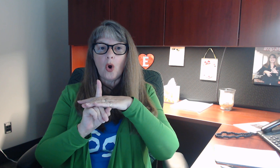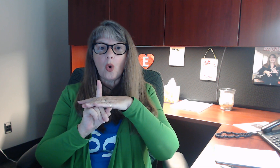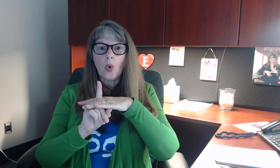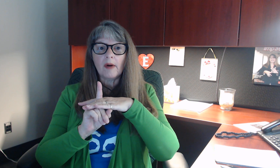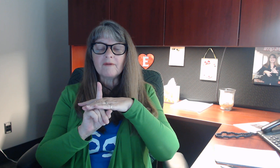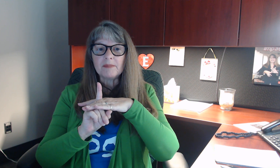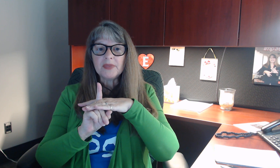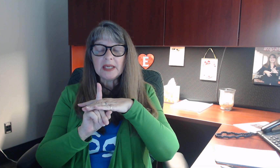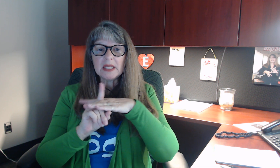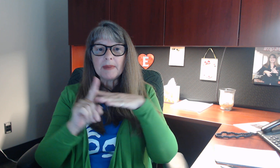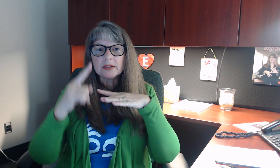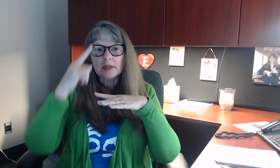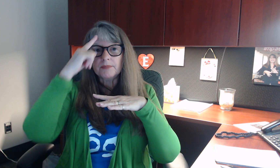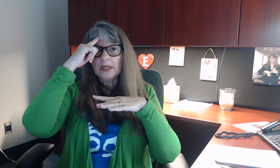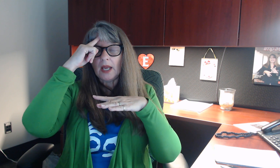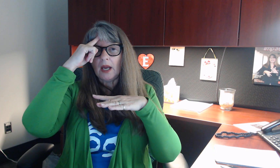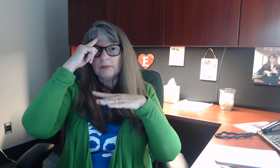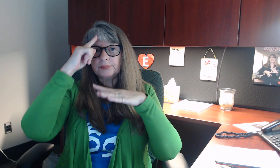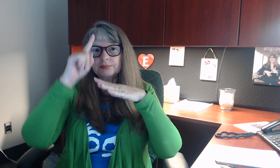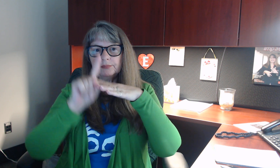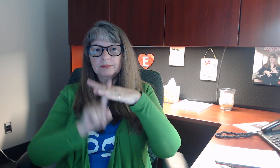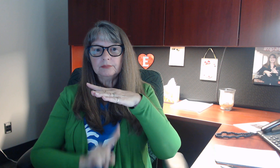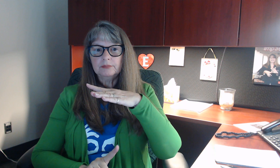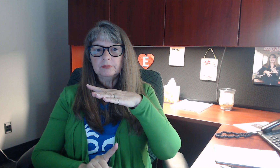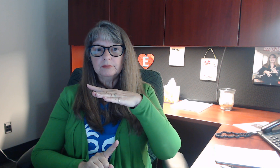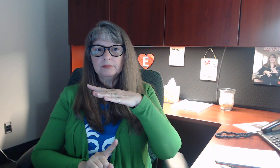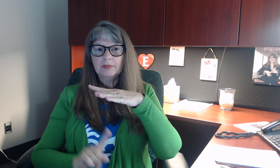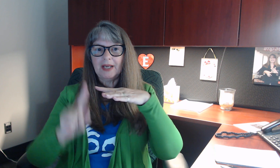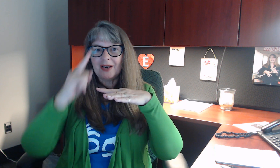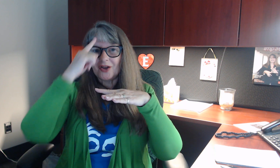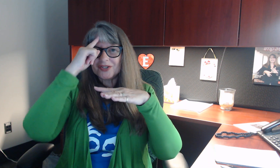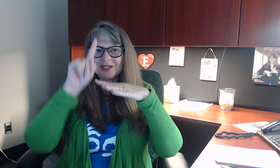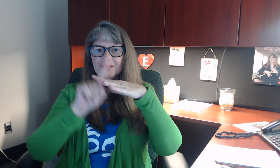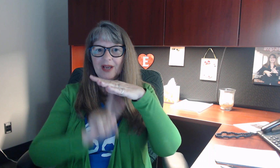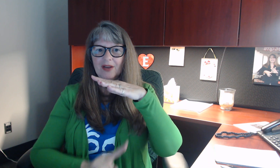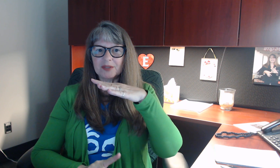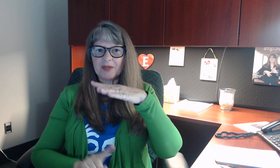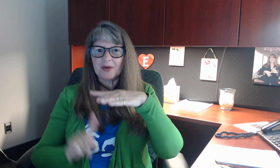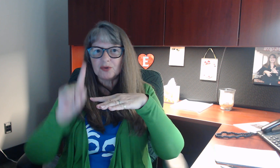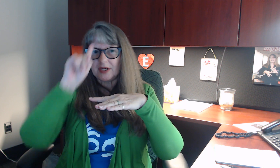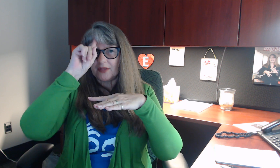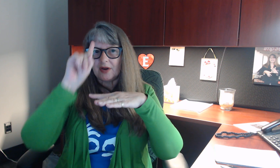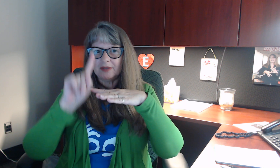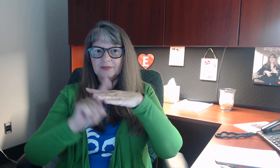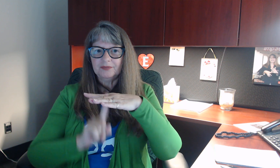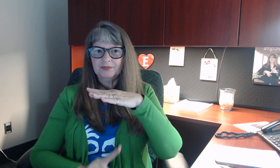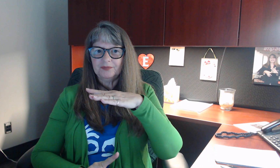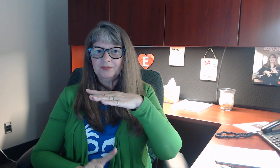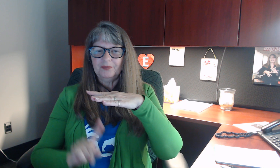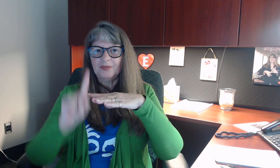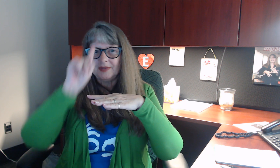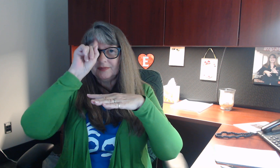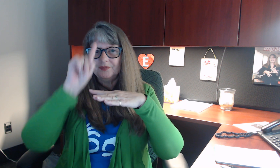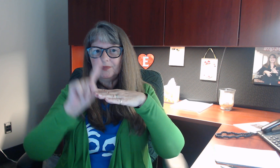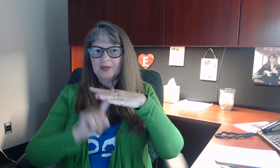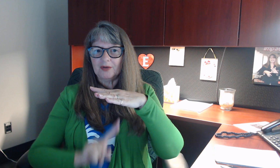Or if I'm thinking about something and I lost my train of thought, right? Goes out